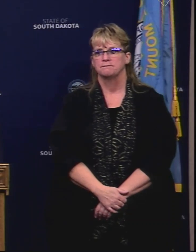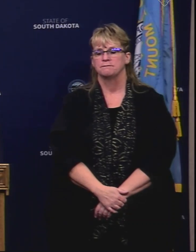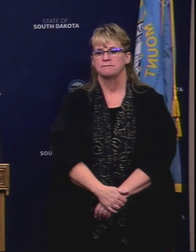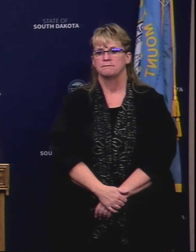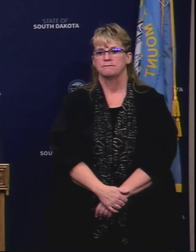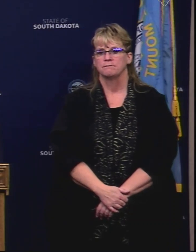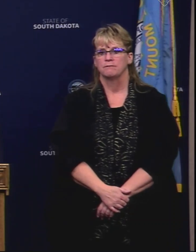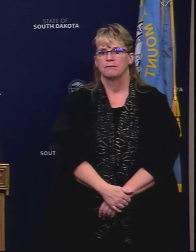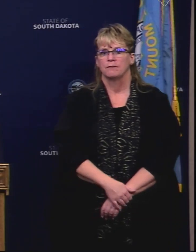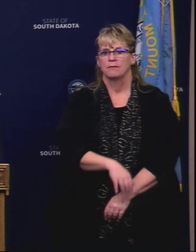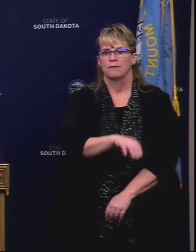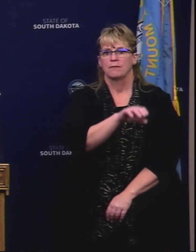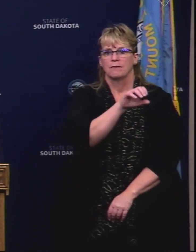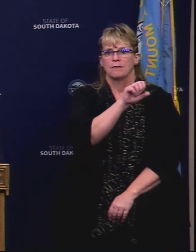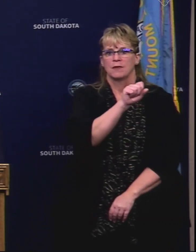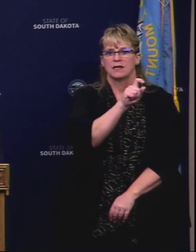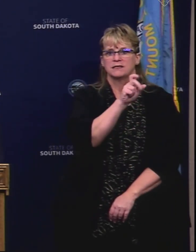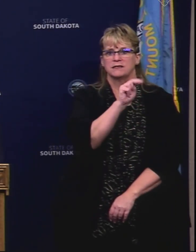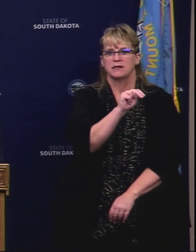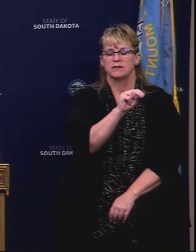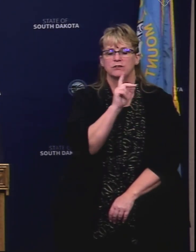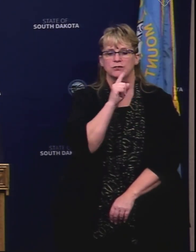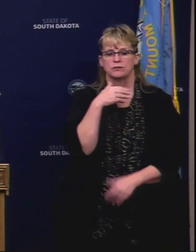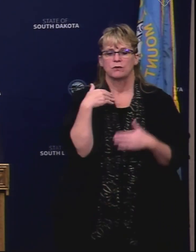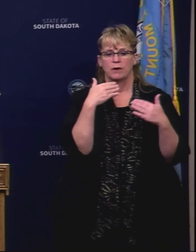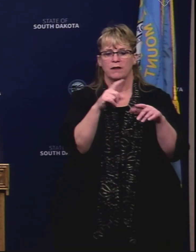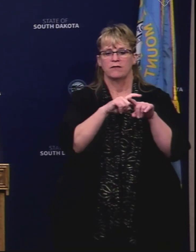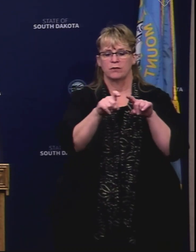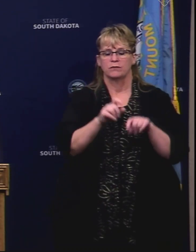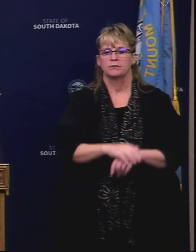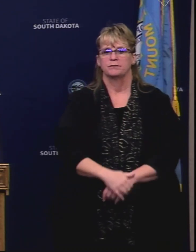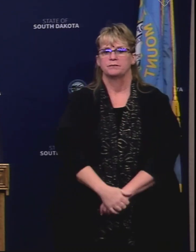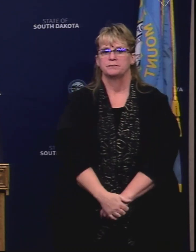Governor, this is Stephen Groves from AP. Sure, go ahead, Stephen.